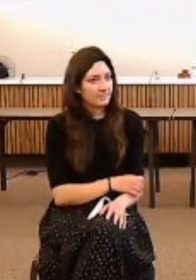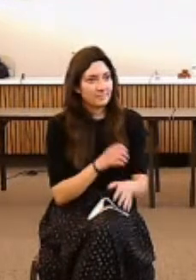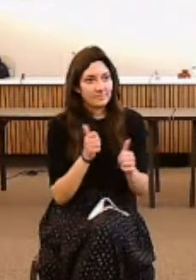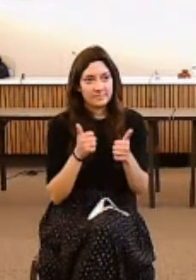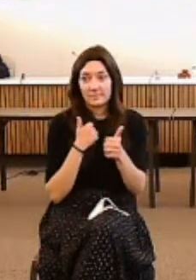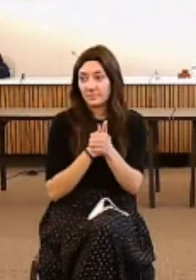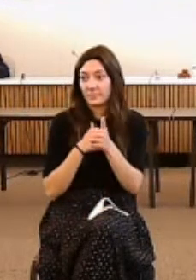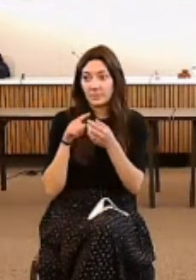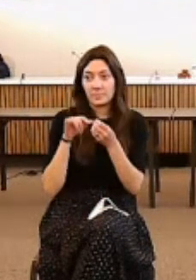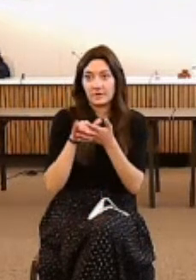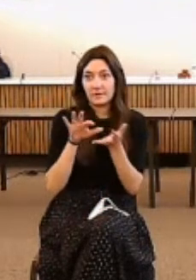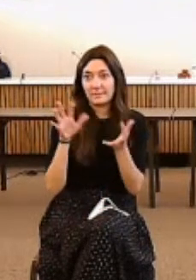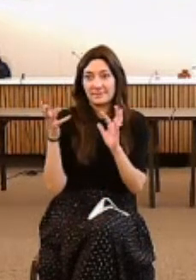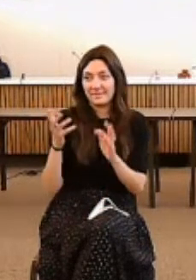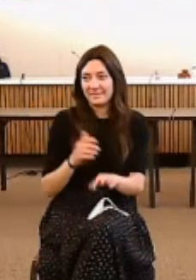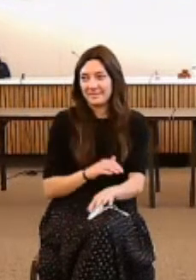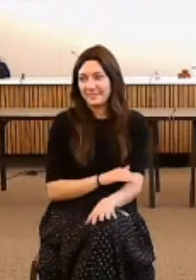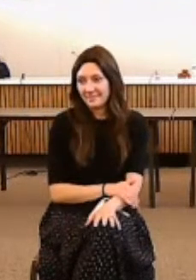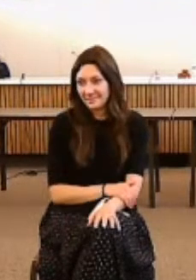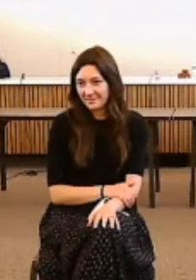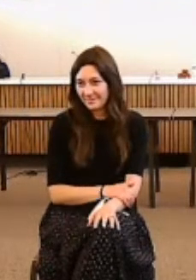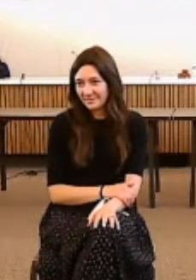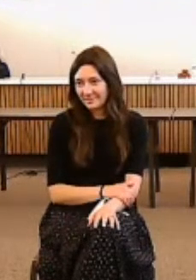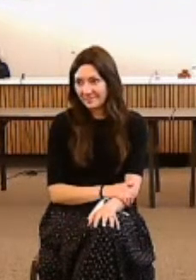I'm so sorry.